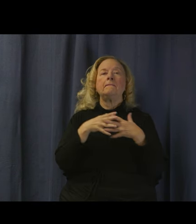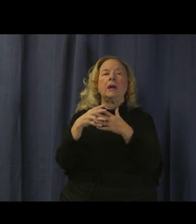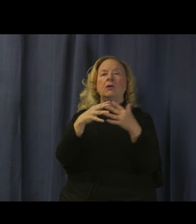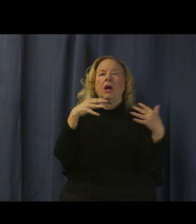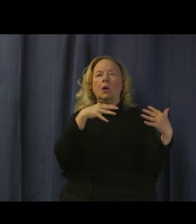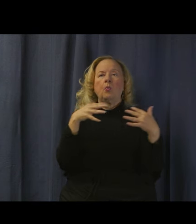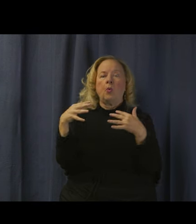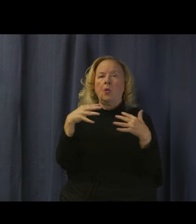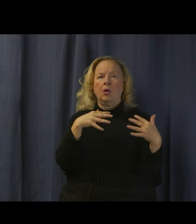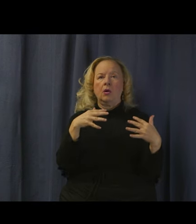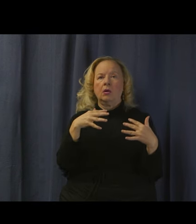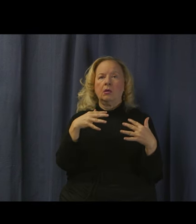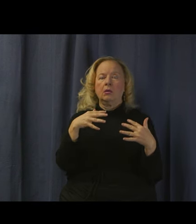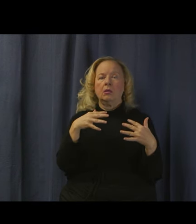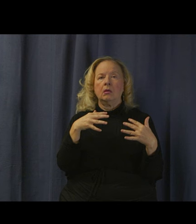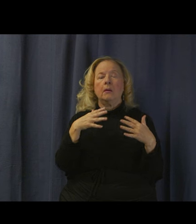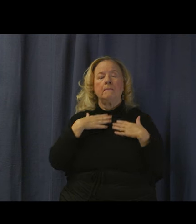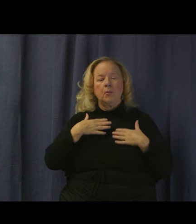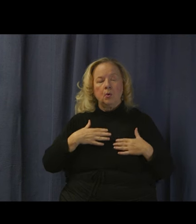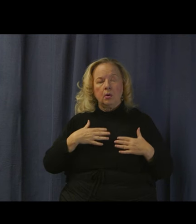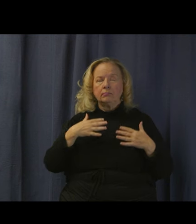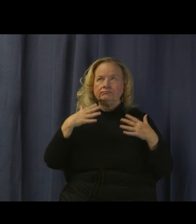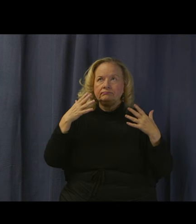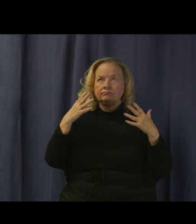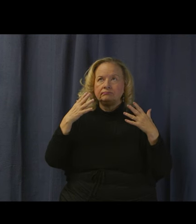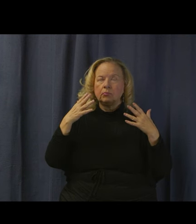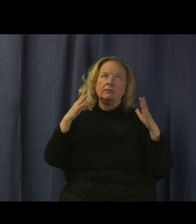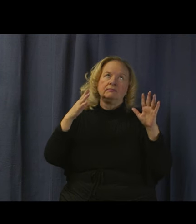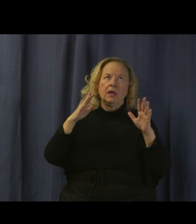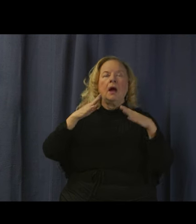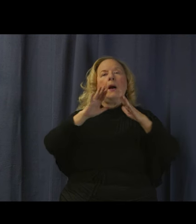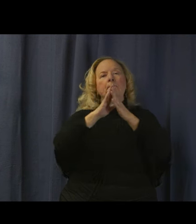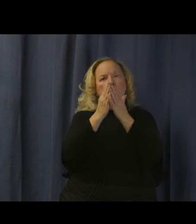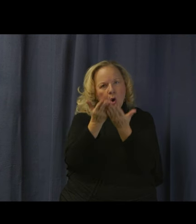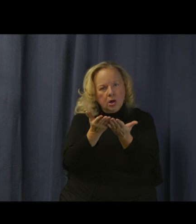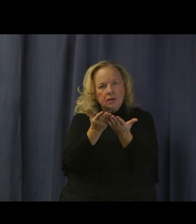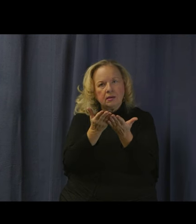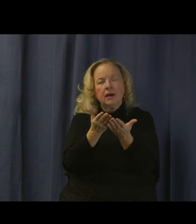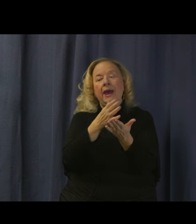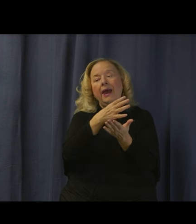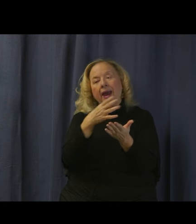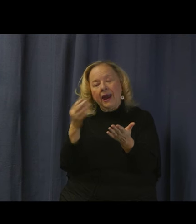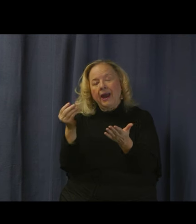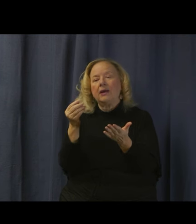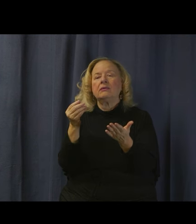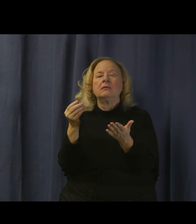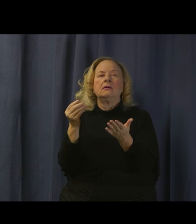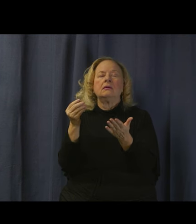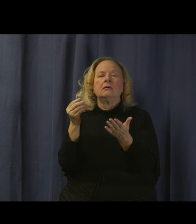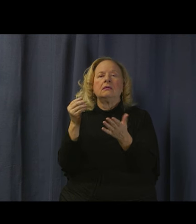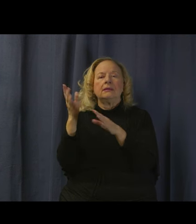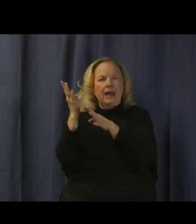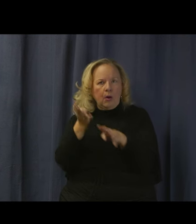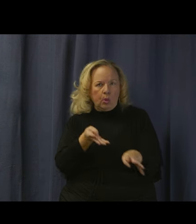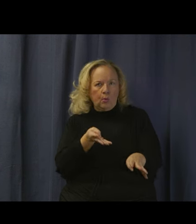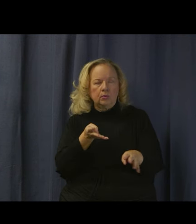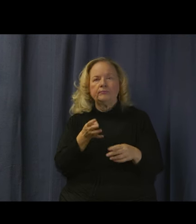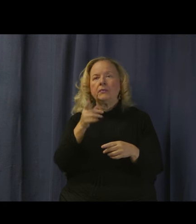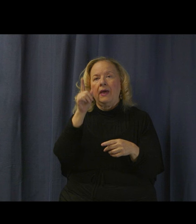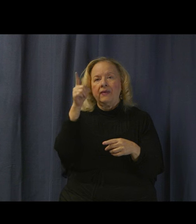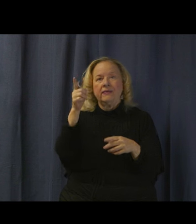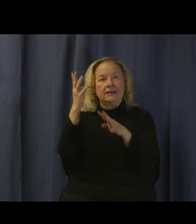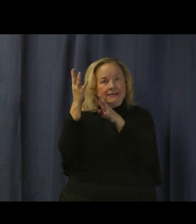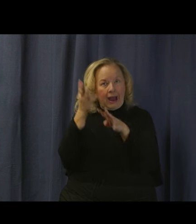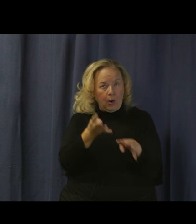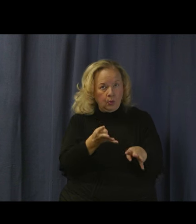book, but as a digital download for everybody. And we have the Mark Built Phonetic New Testament,